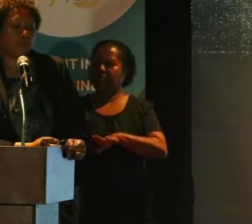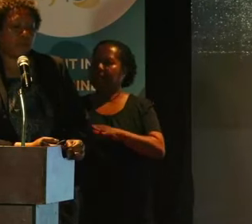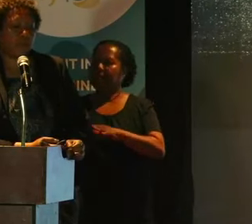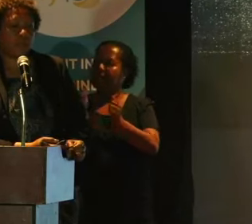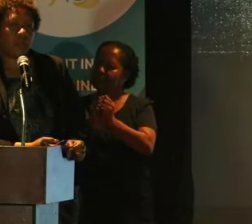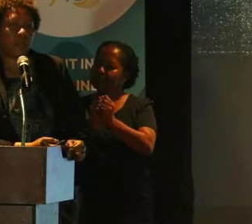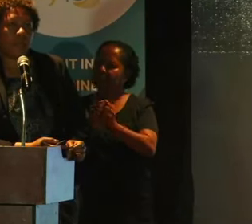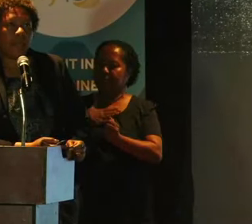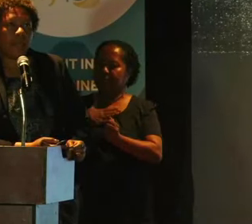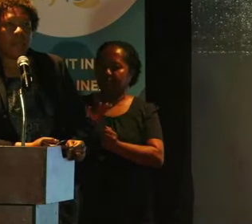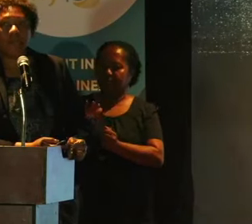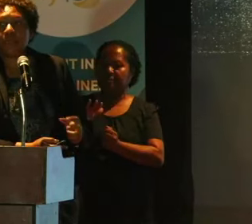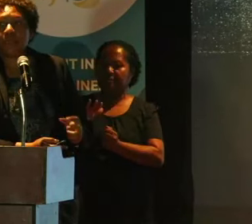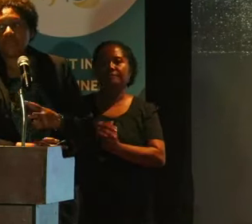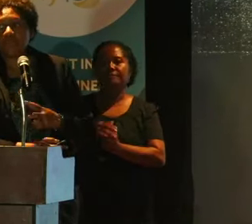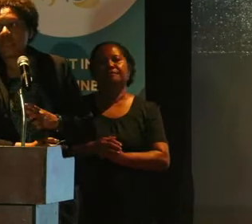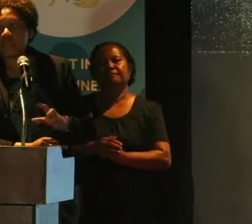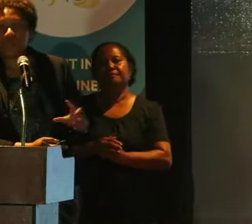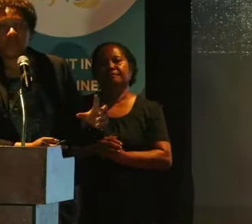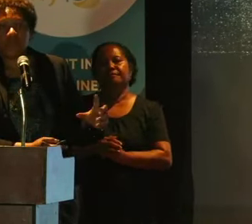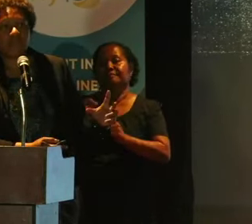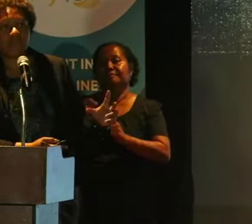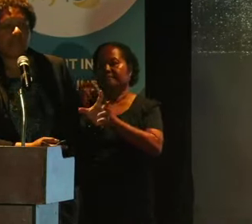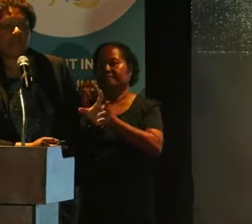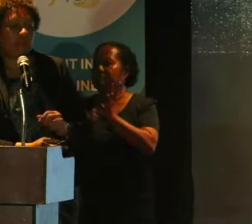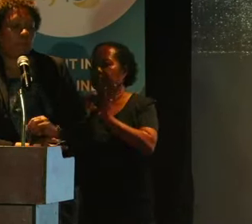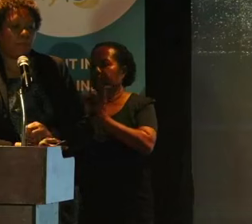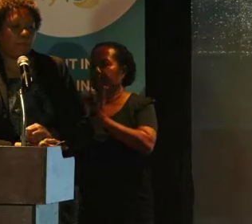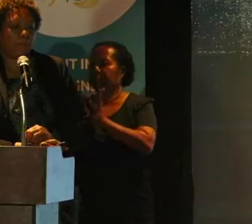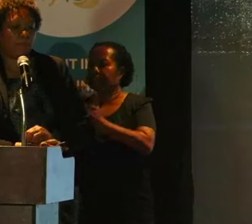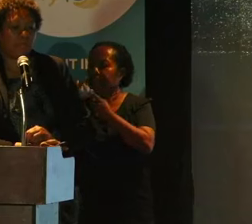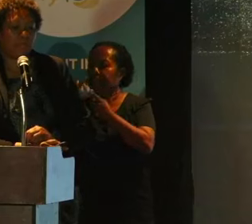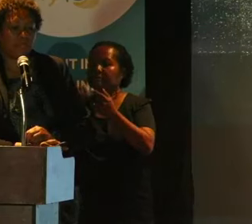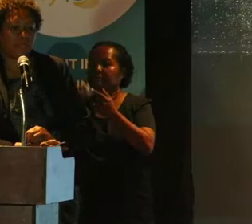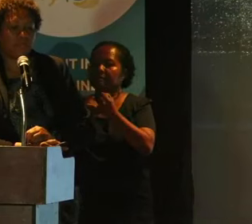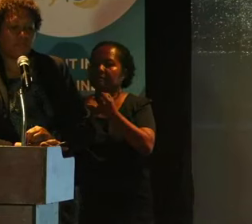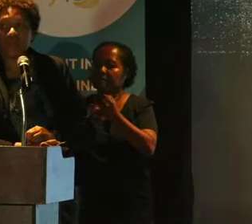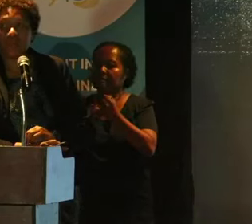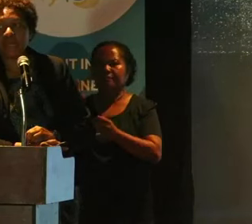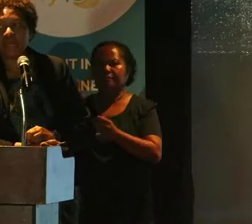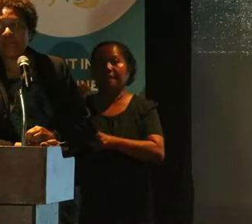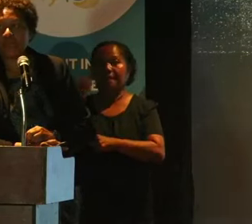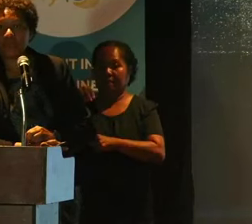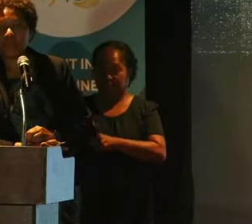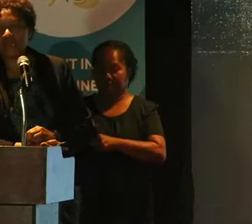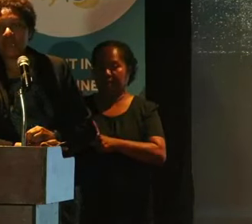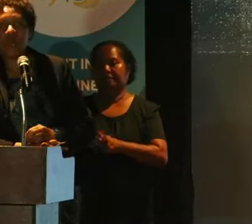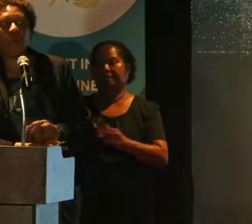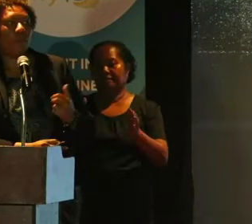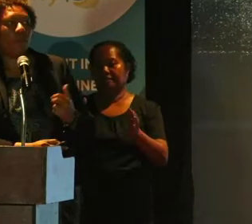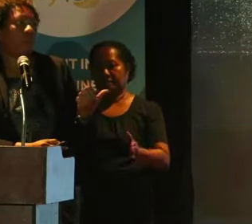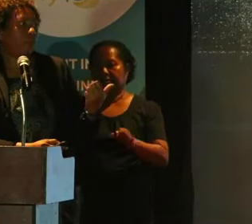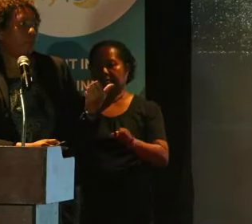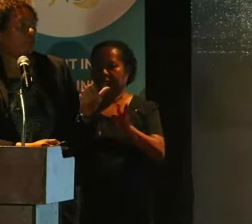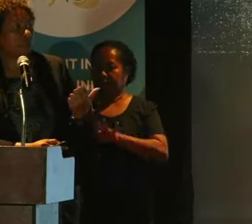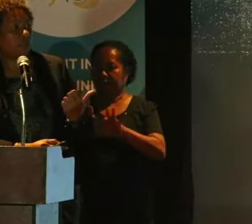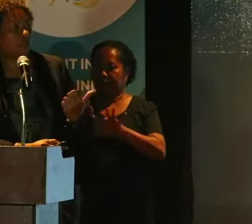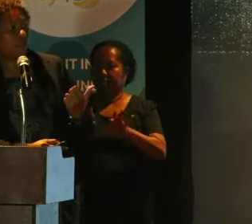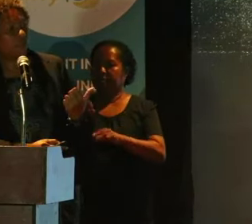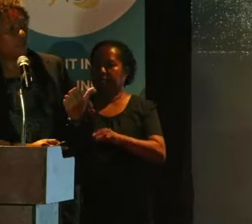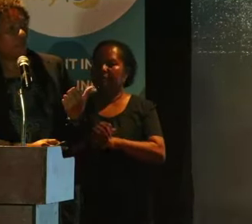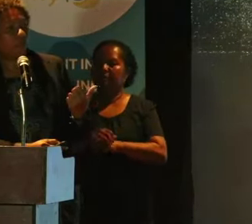required, rather? So it's a process, as you will see. You will need physical planning approval. Why do you